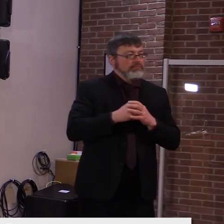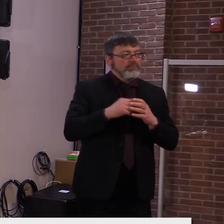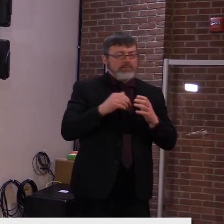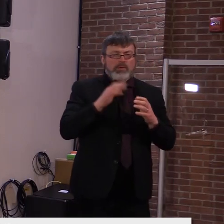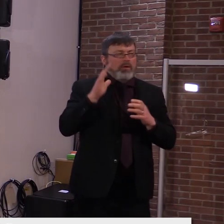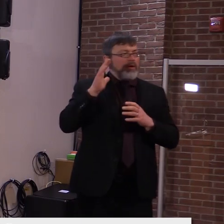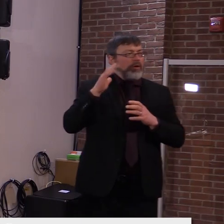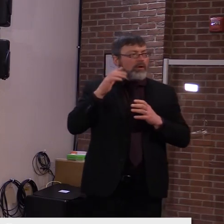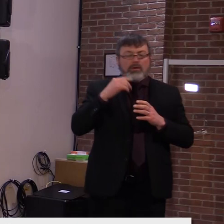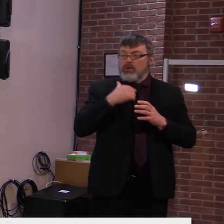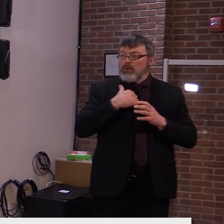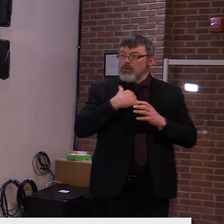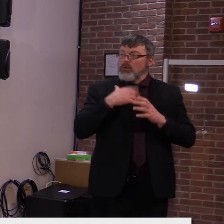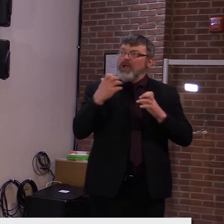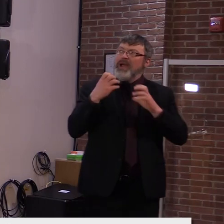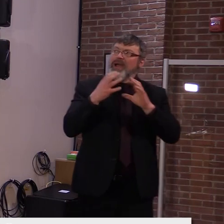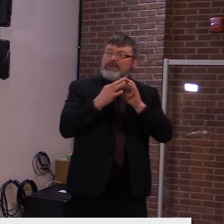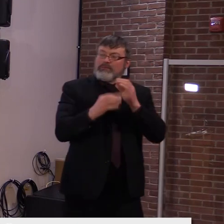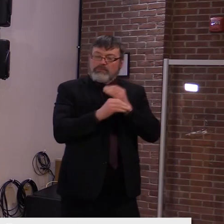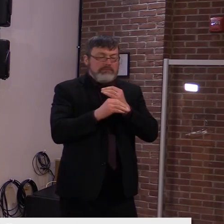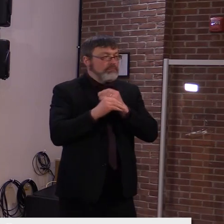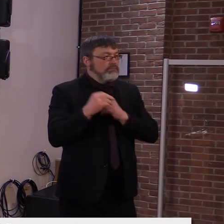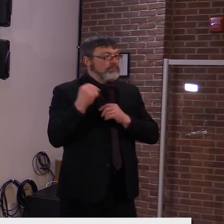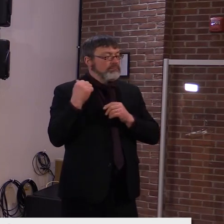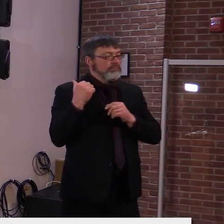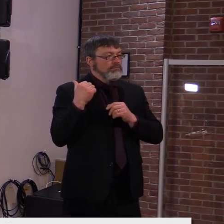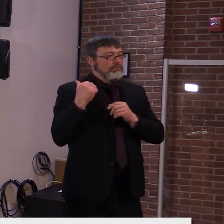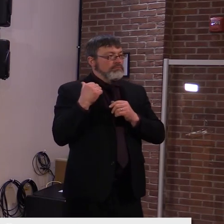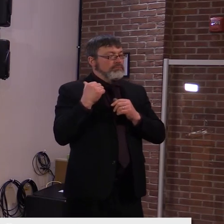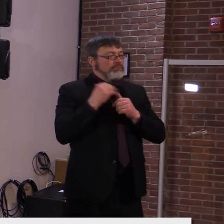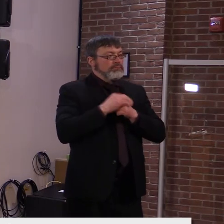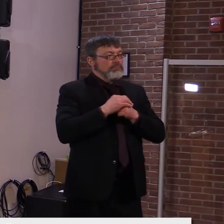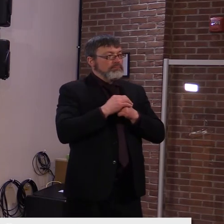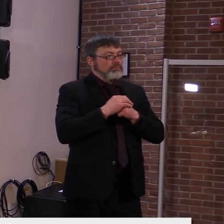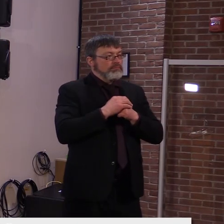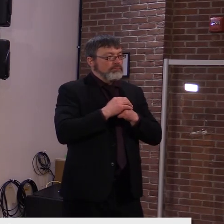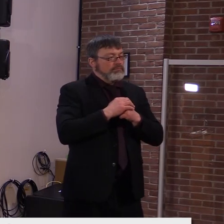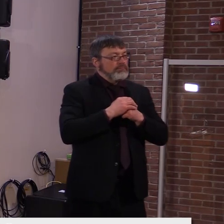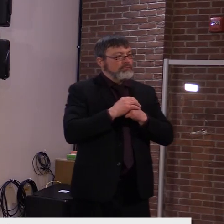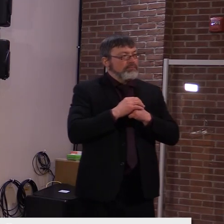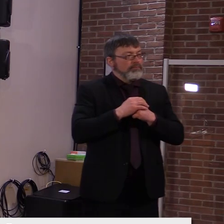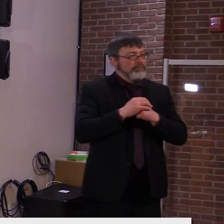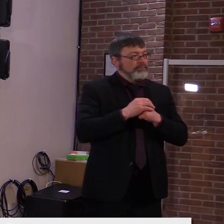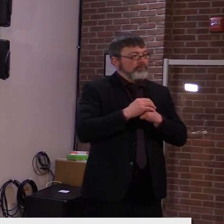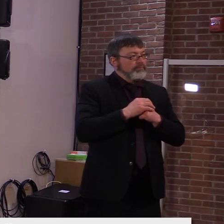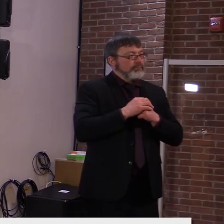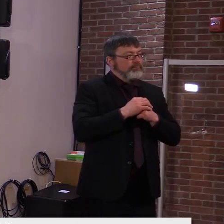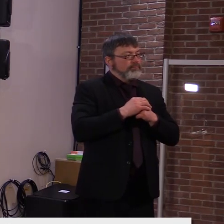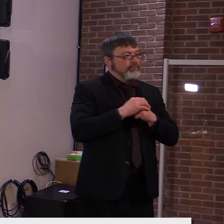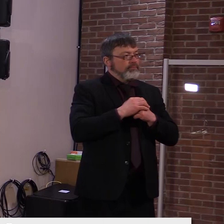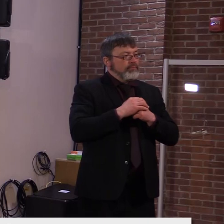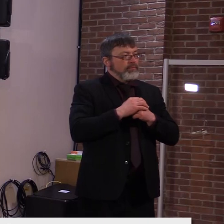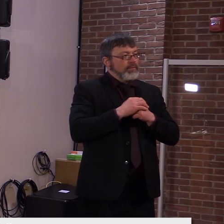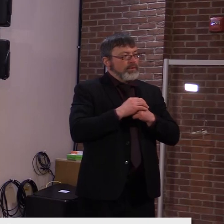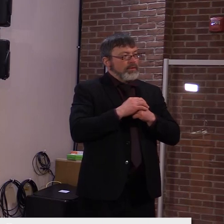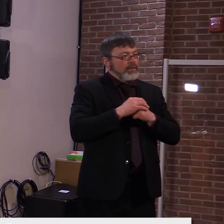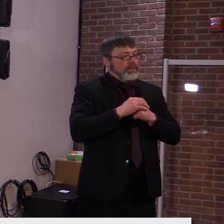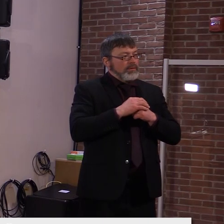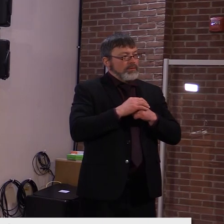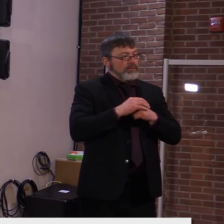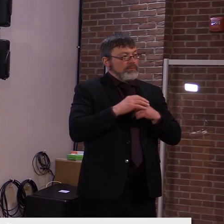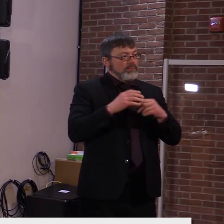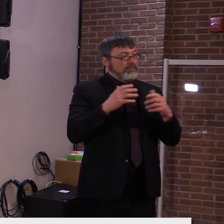Let me just add to that a little bit, yeah, if I may. We have found that the best way to do this is to integrate